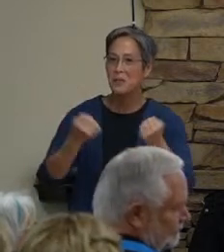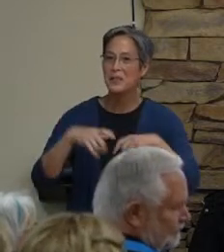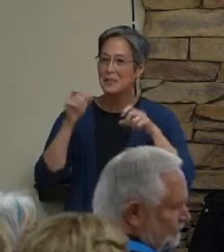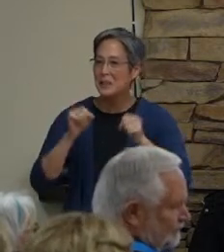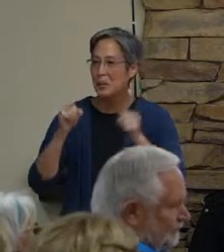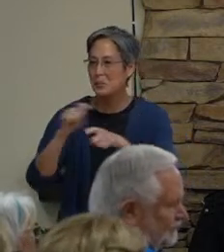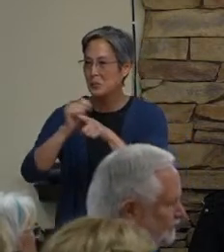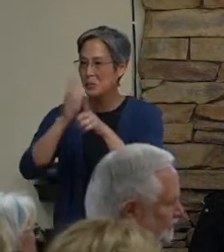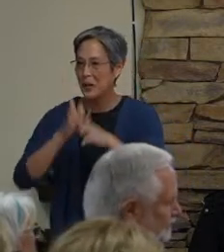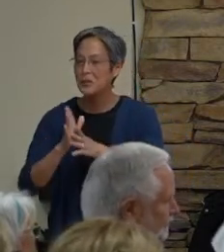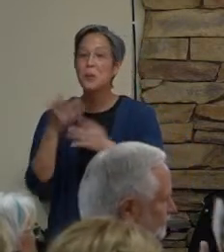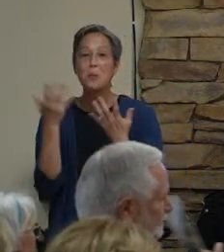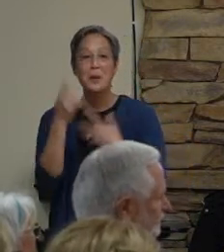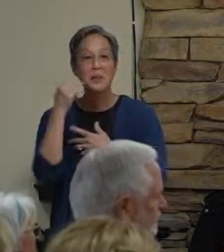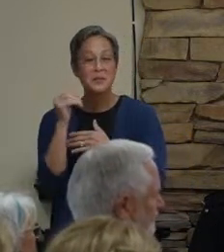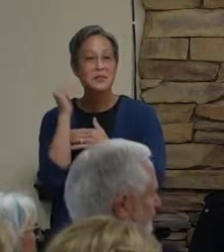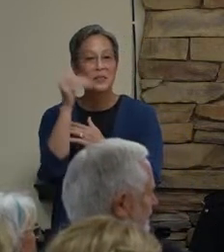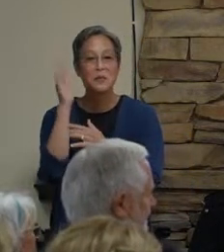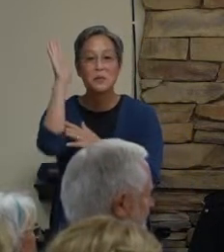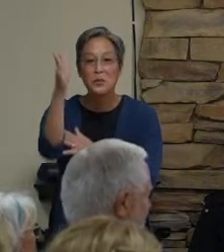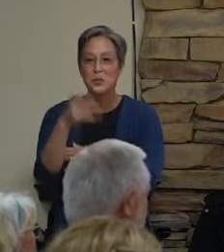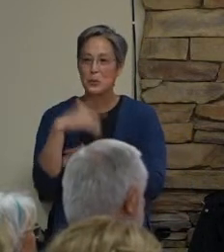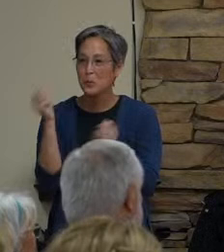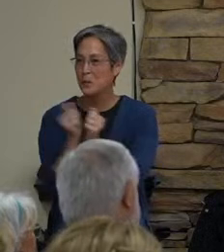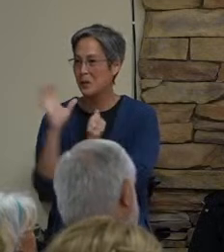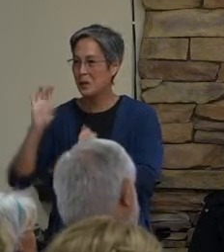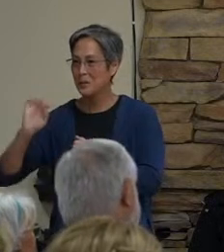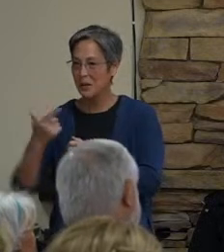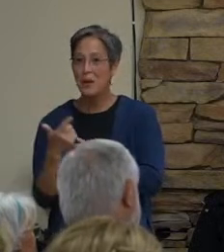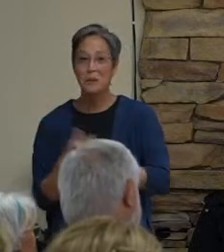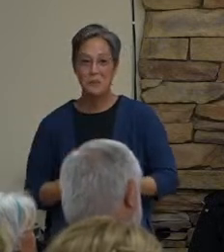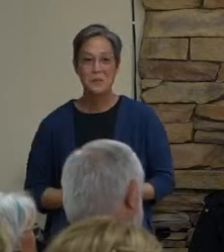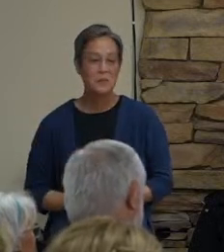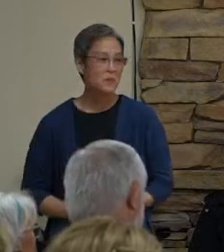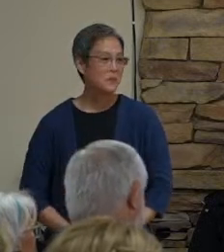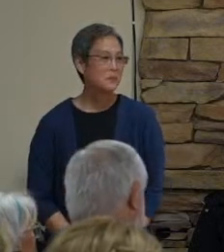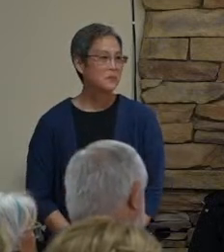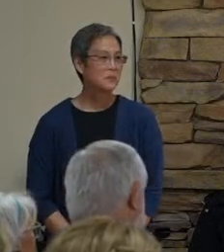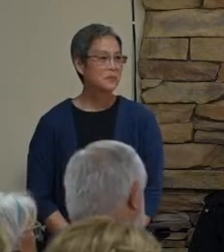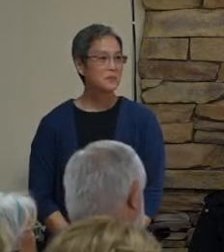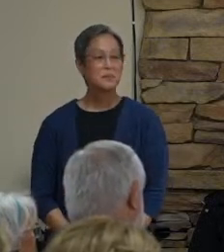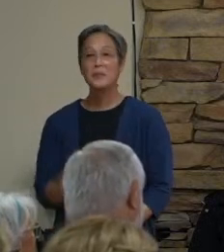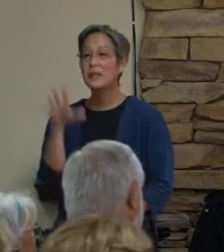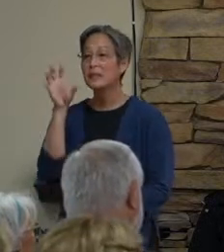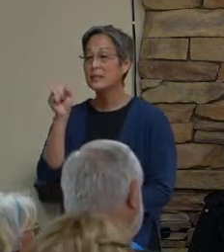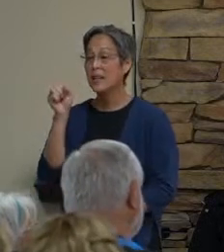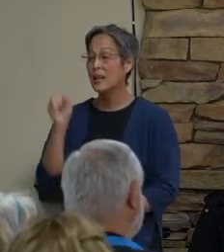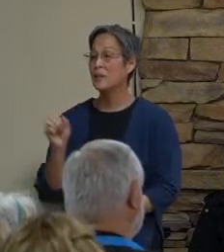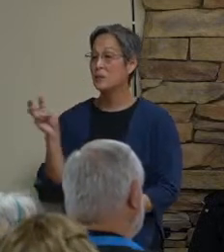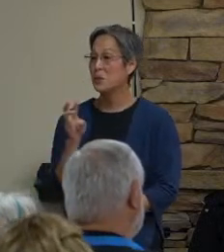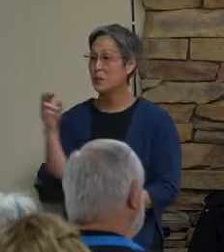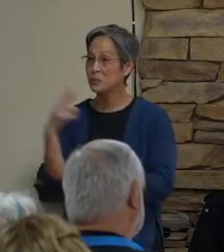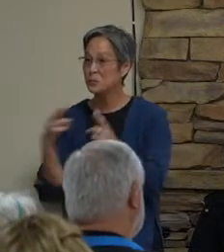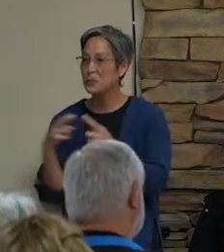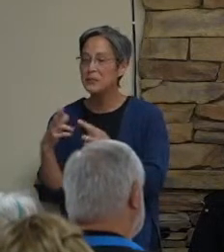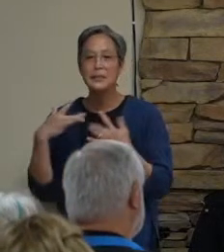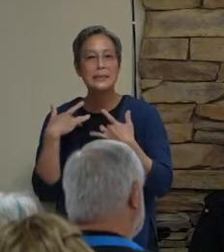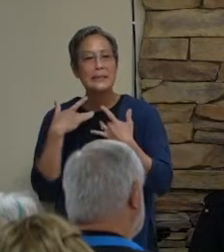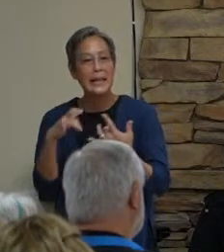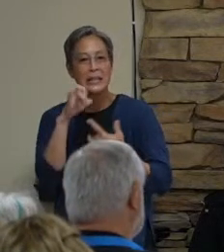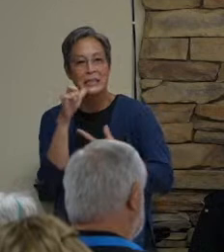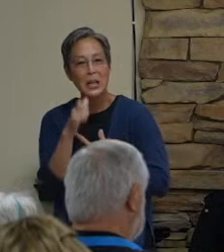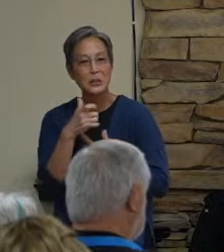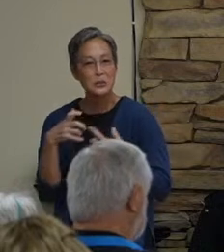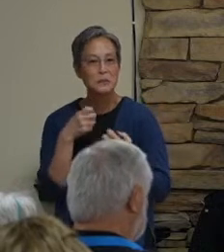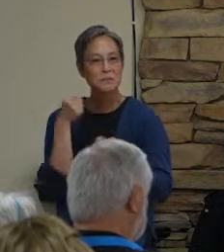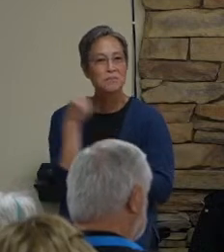next chapter in your life with a hearing dog by your side. The Southwest region does not typically place hearing dogs, so